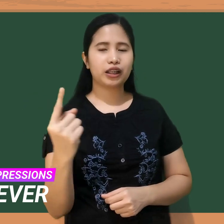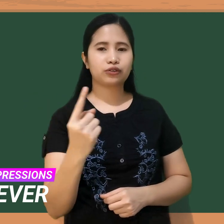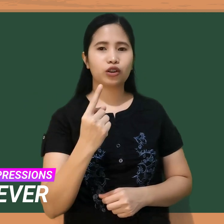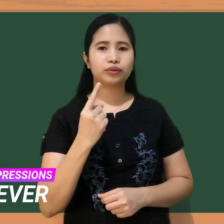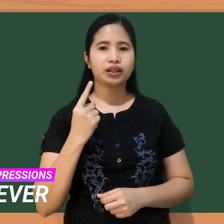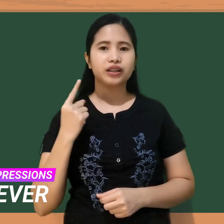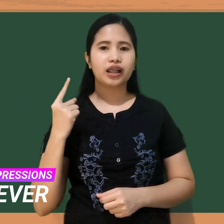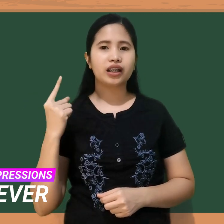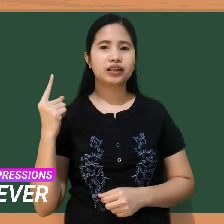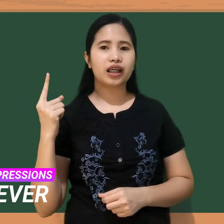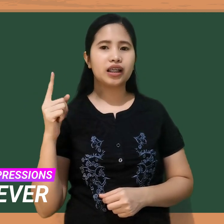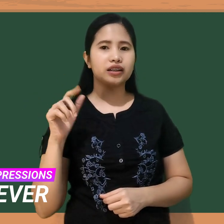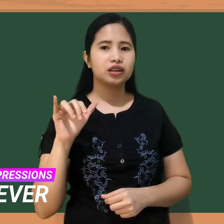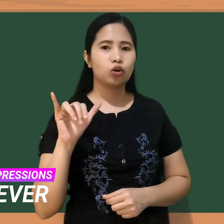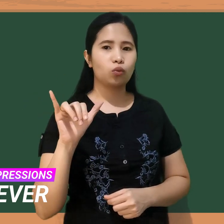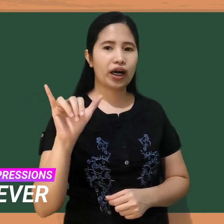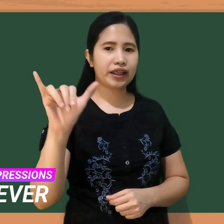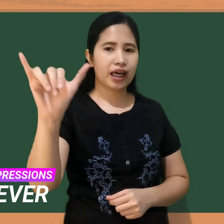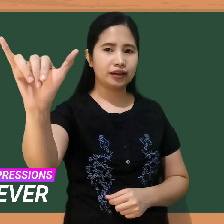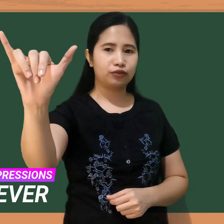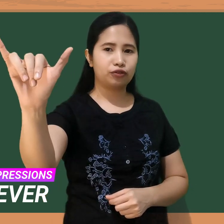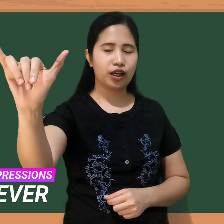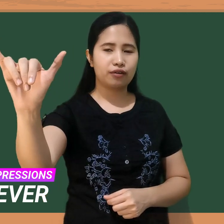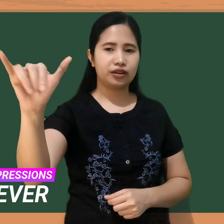let's form circle, then Y hand, forever.